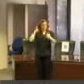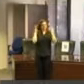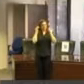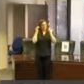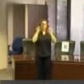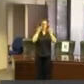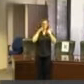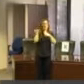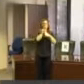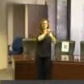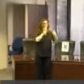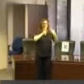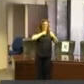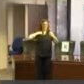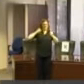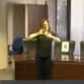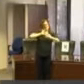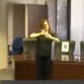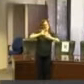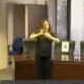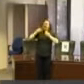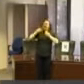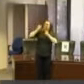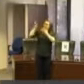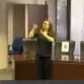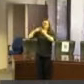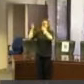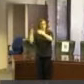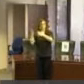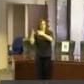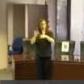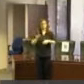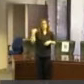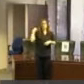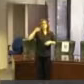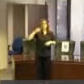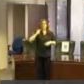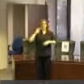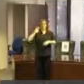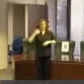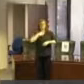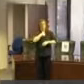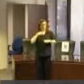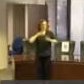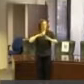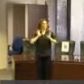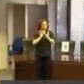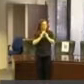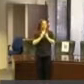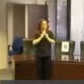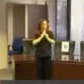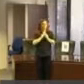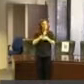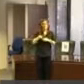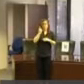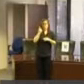plan administrators. The council met on August 5th, and a member of the council provided the following